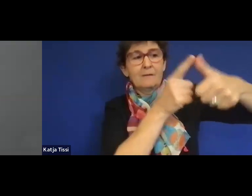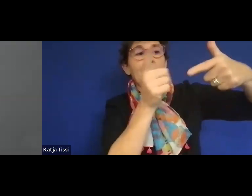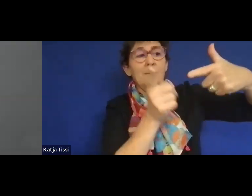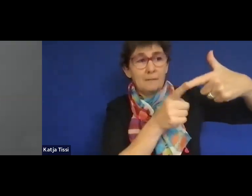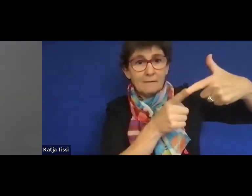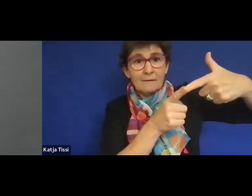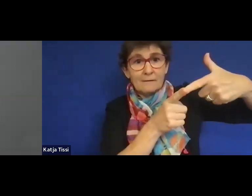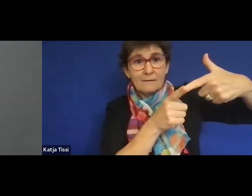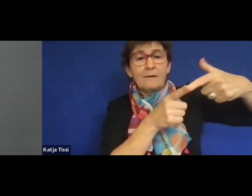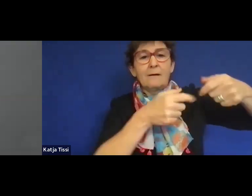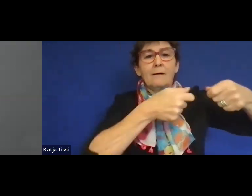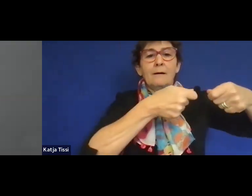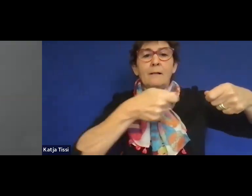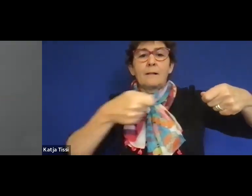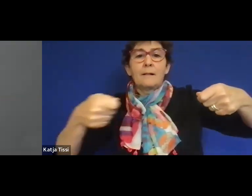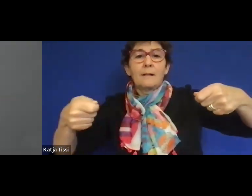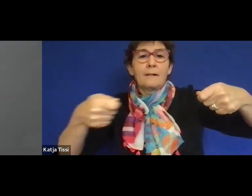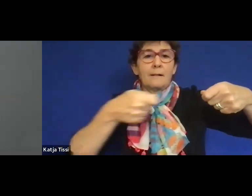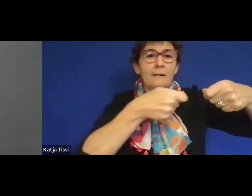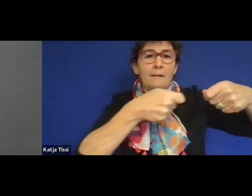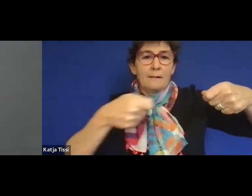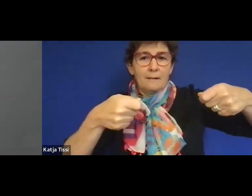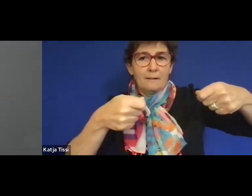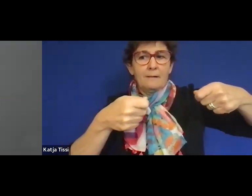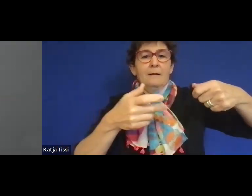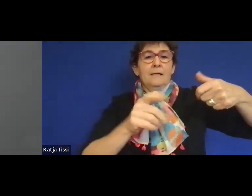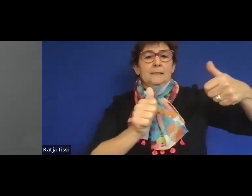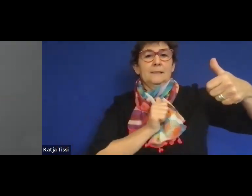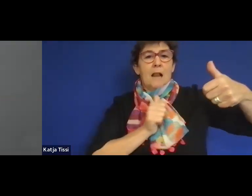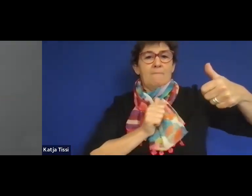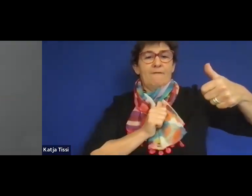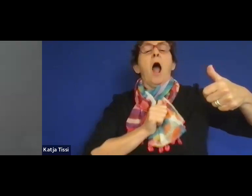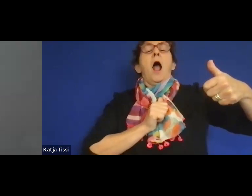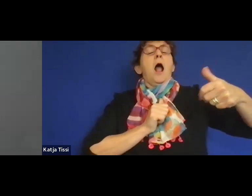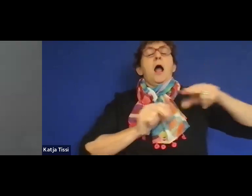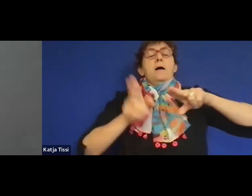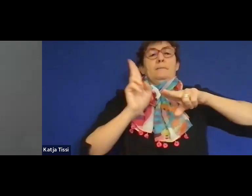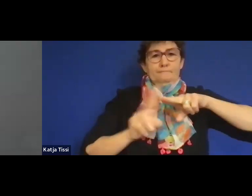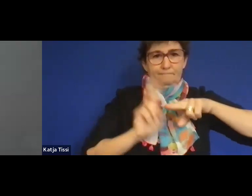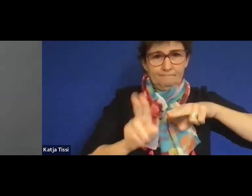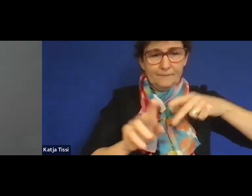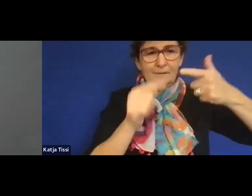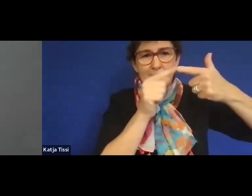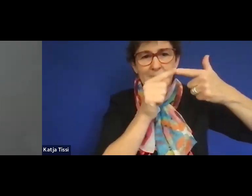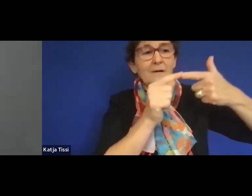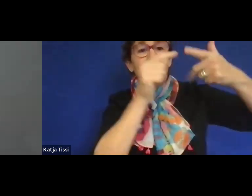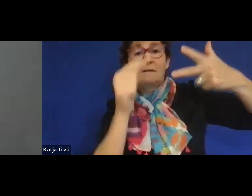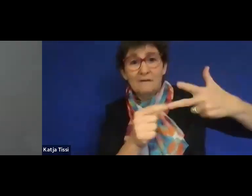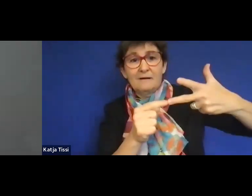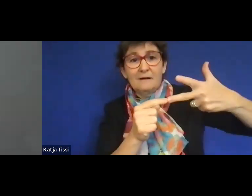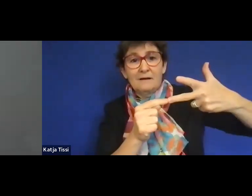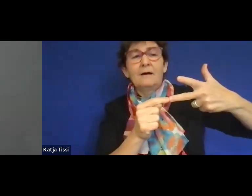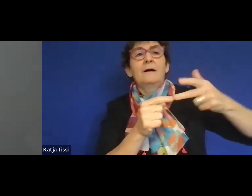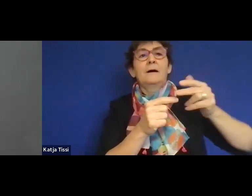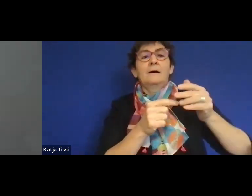different kinds of disfluency. The first one I spoke to, where there's very clear pauses. The second type of disfluency, where they are elongating the time of a